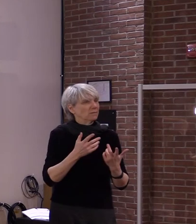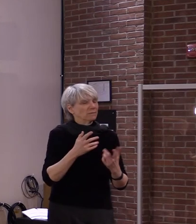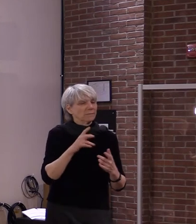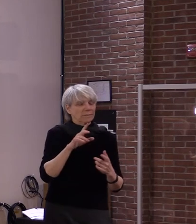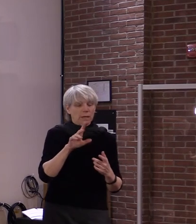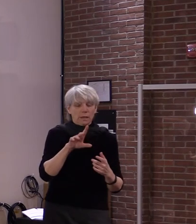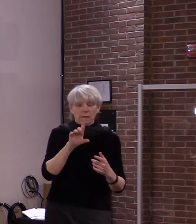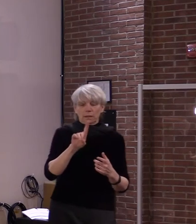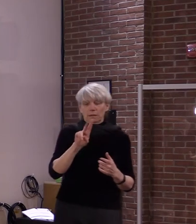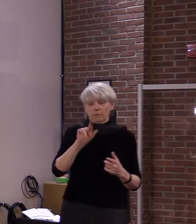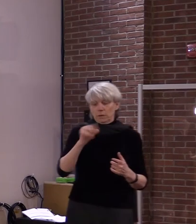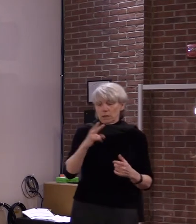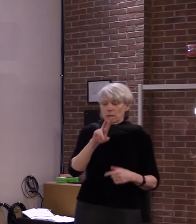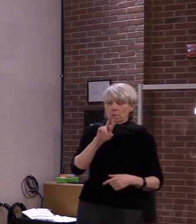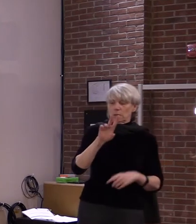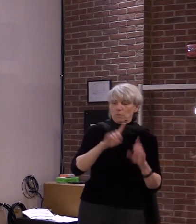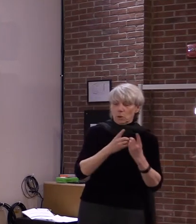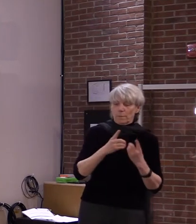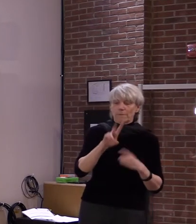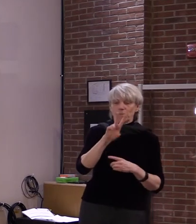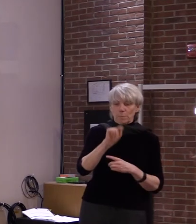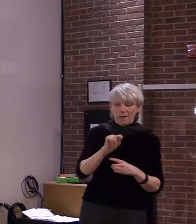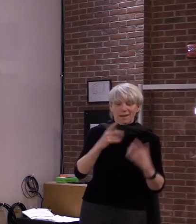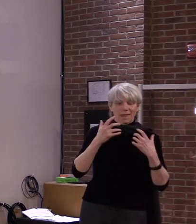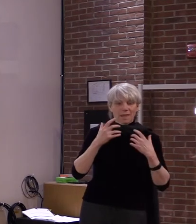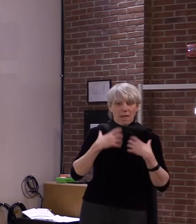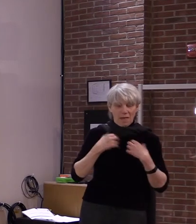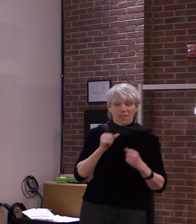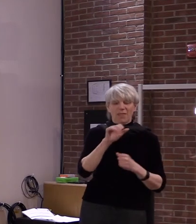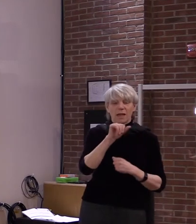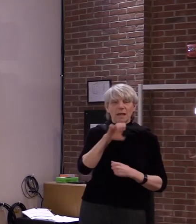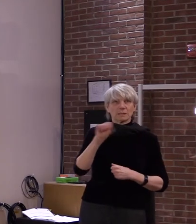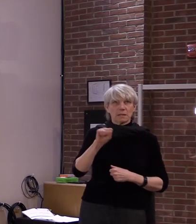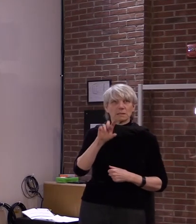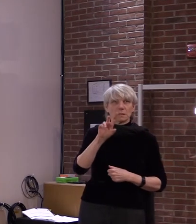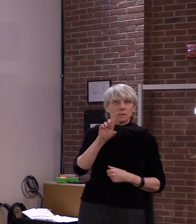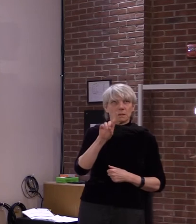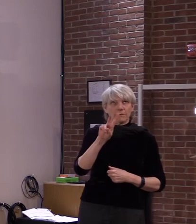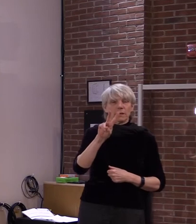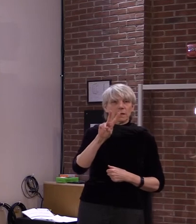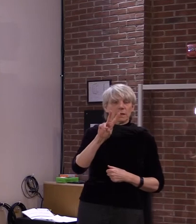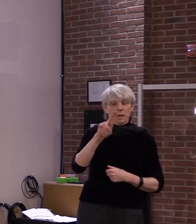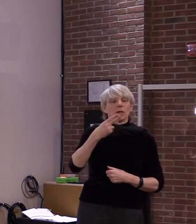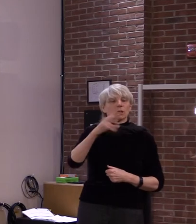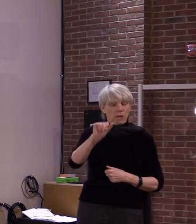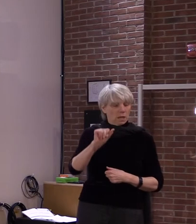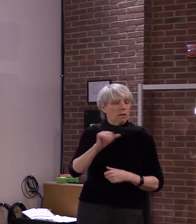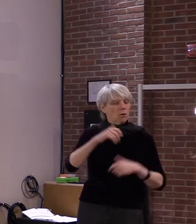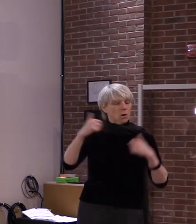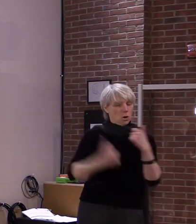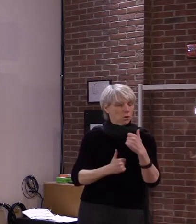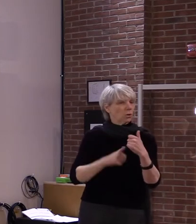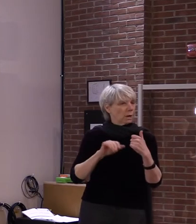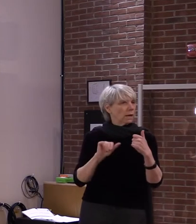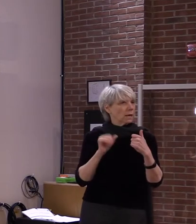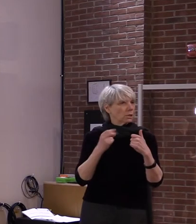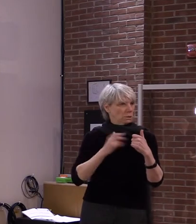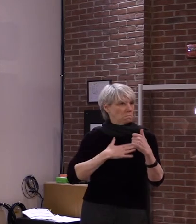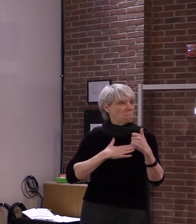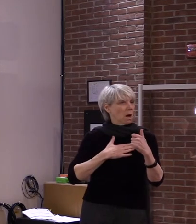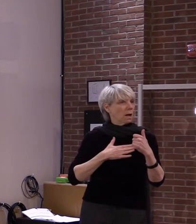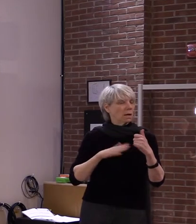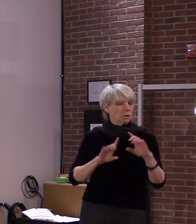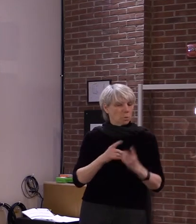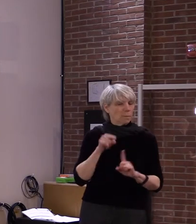diva is the department of vermont health access which is a department within the agency um you know our contract